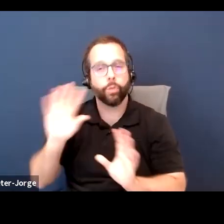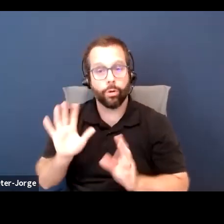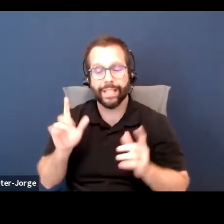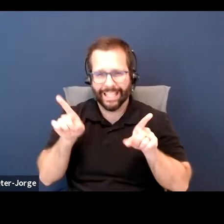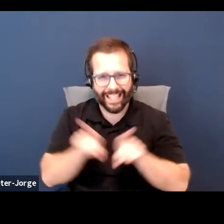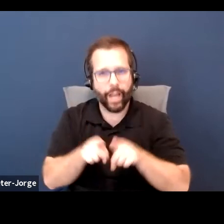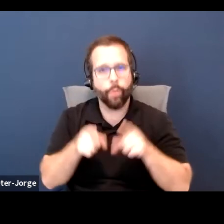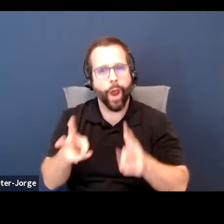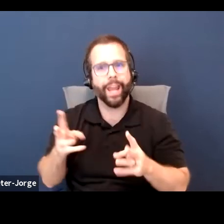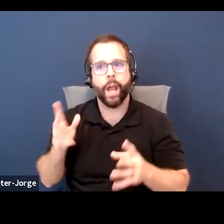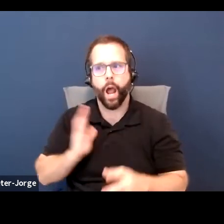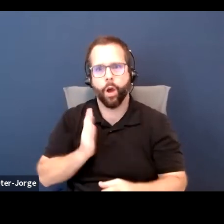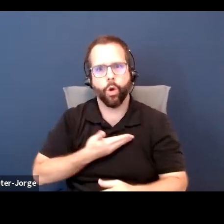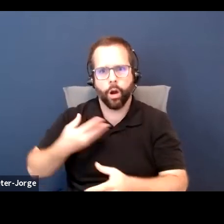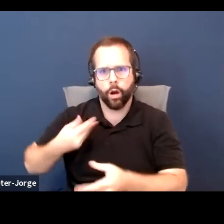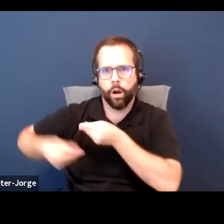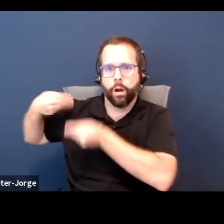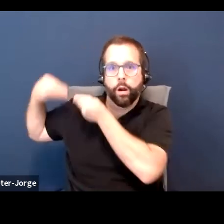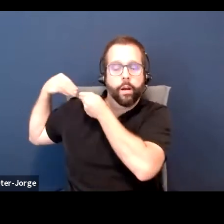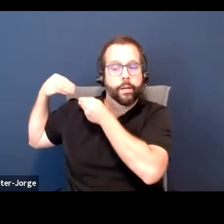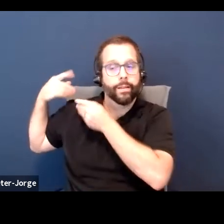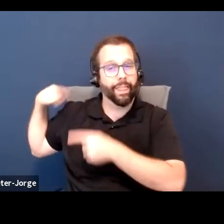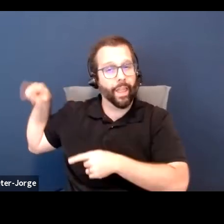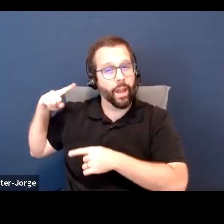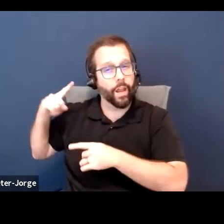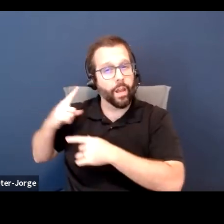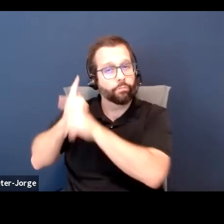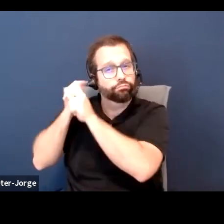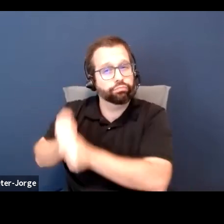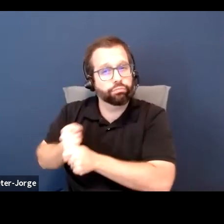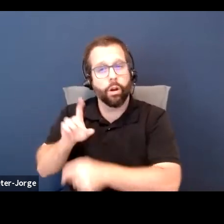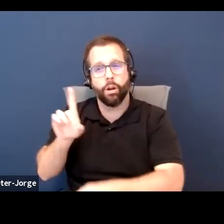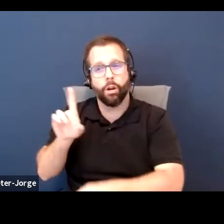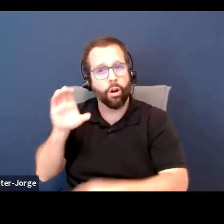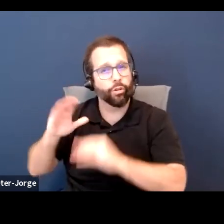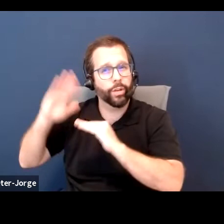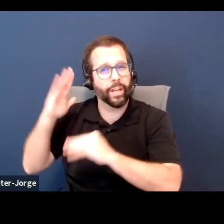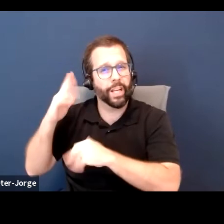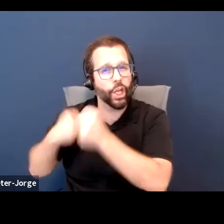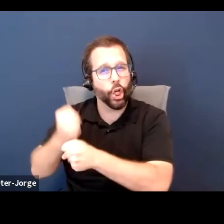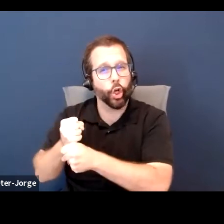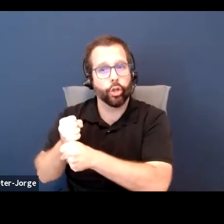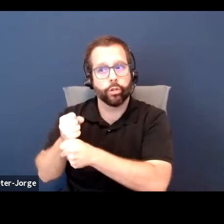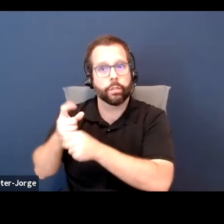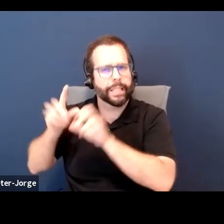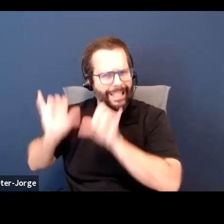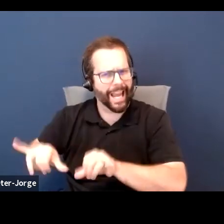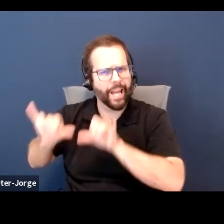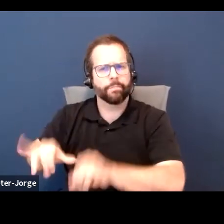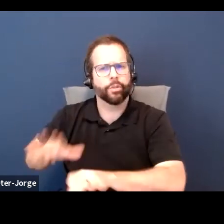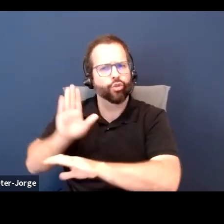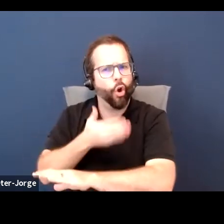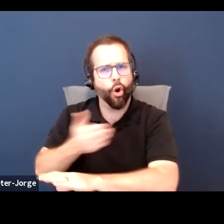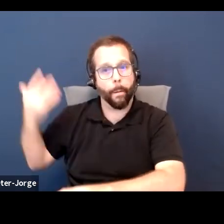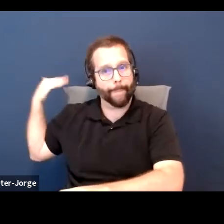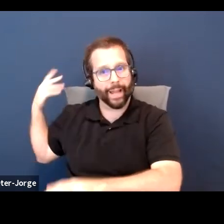for hundreds of years and generations. These songs are those same songs that were sung back then